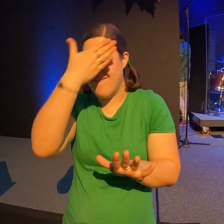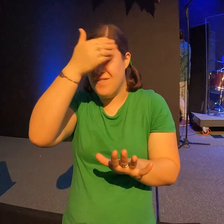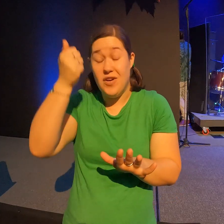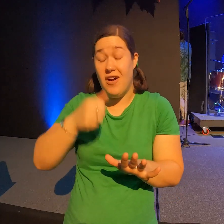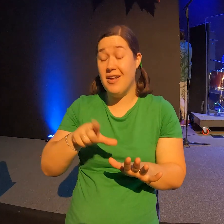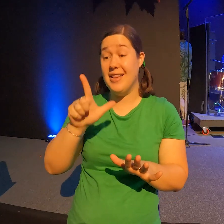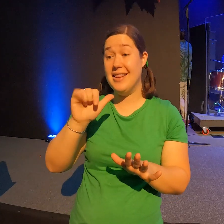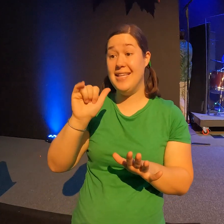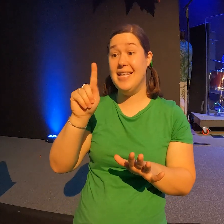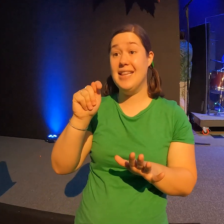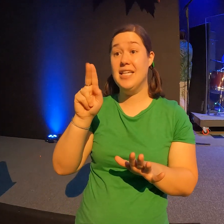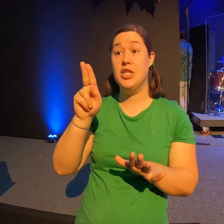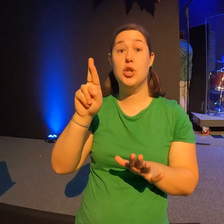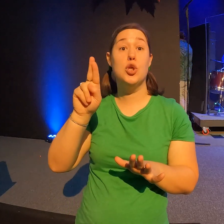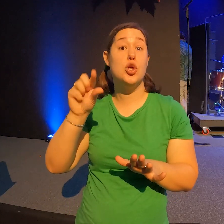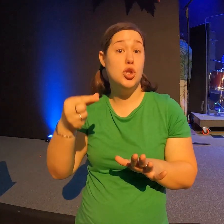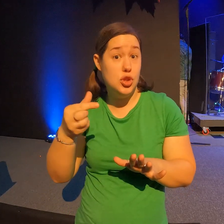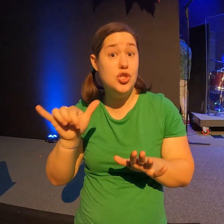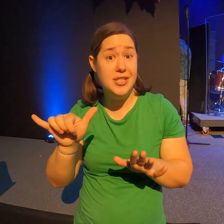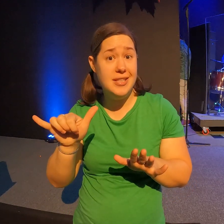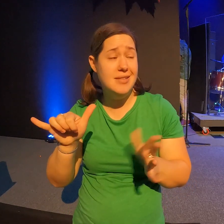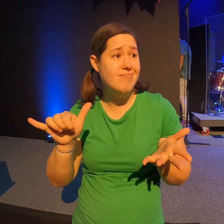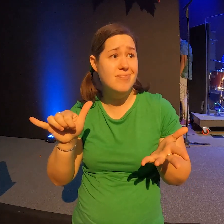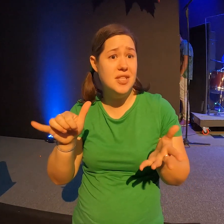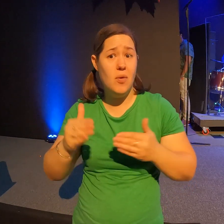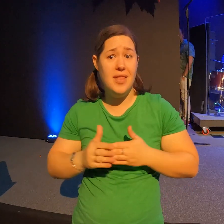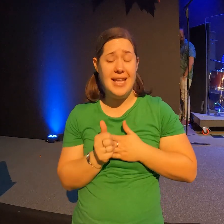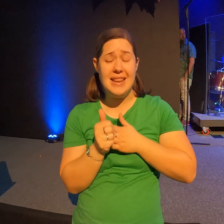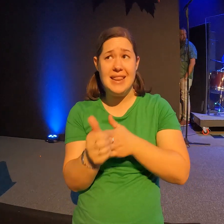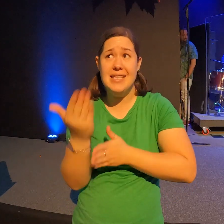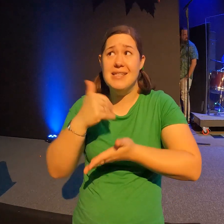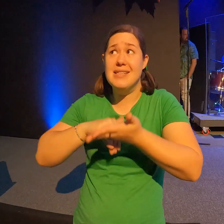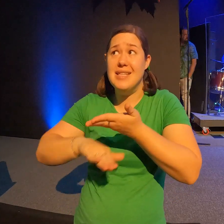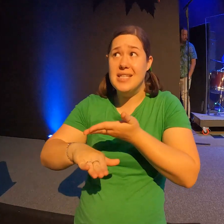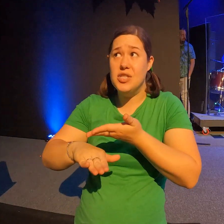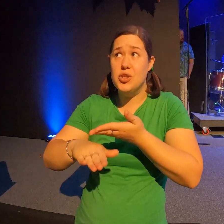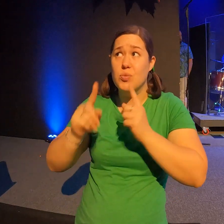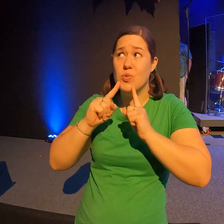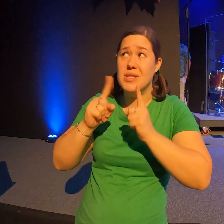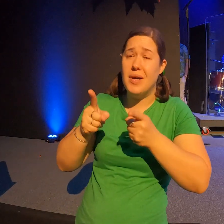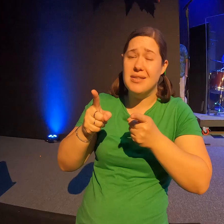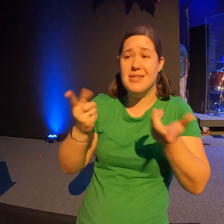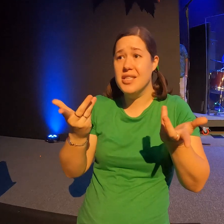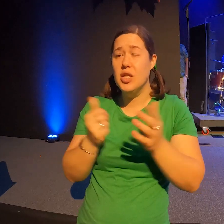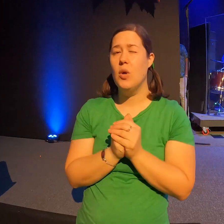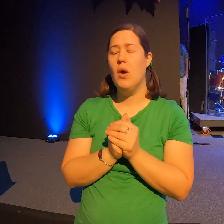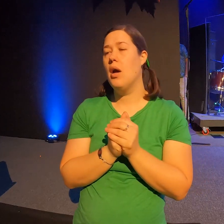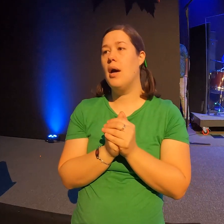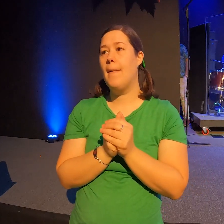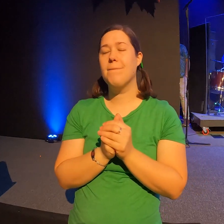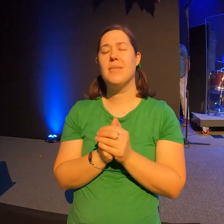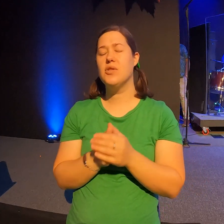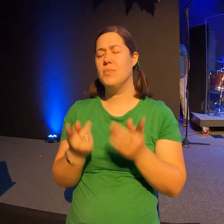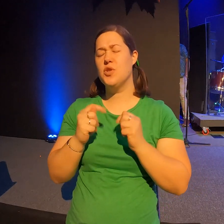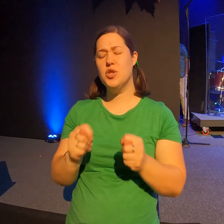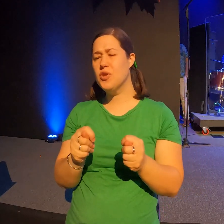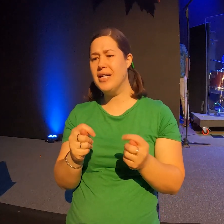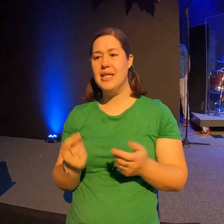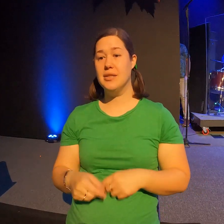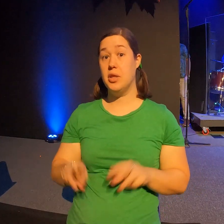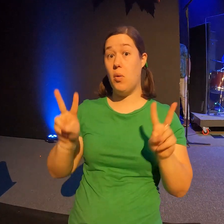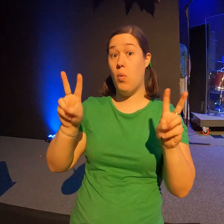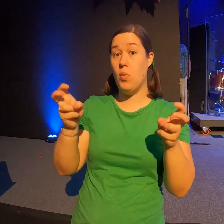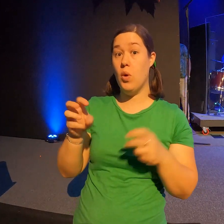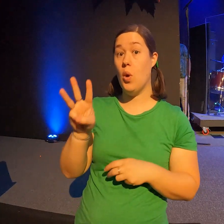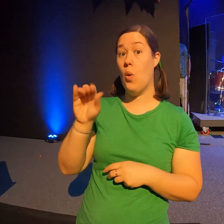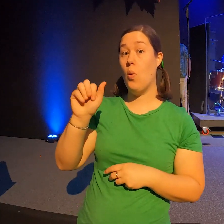our confession. So I'll just try to wing it as best I can, but your response, you see, you get it easy. Your response gets it on screen. I don't get